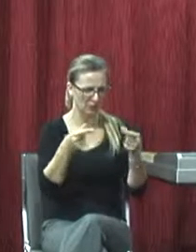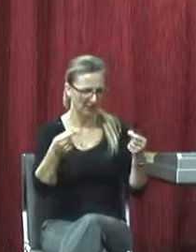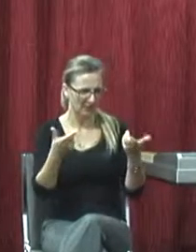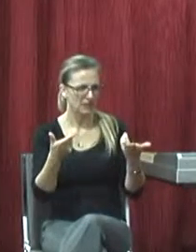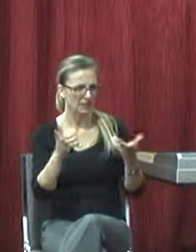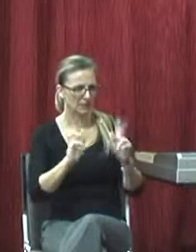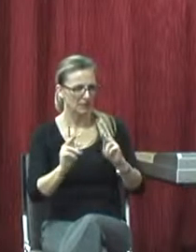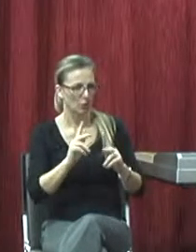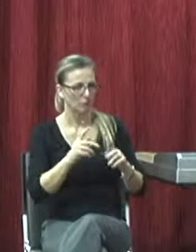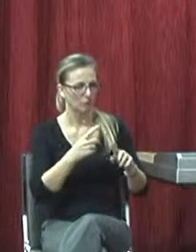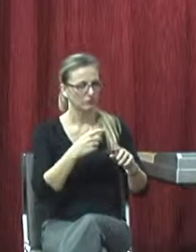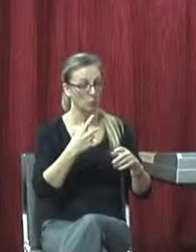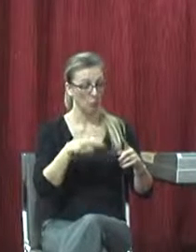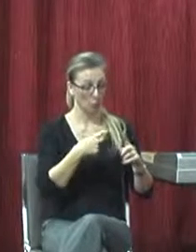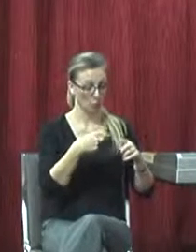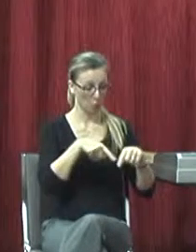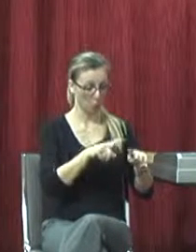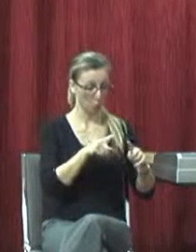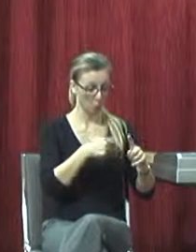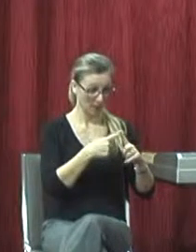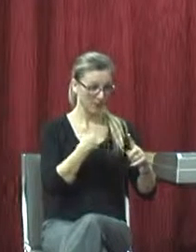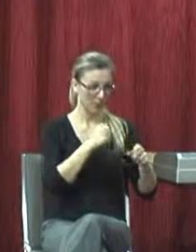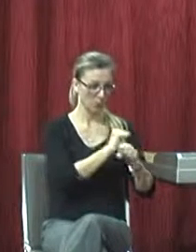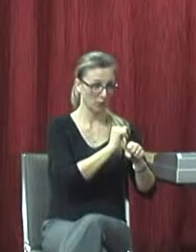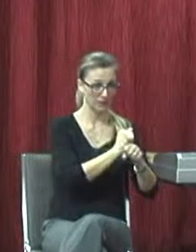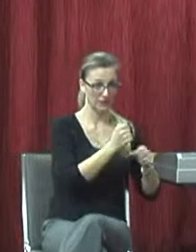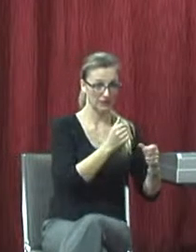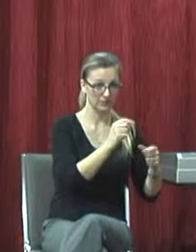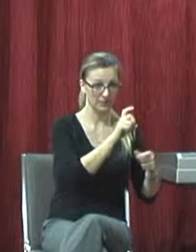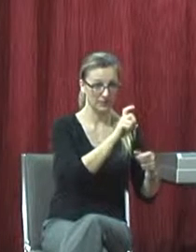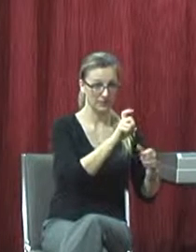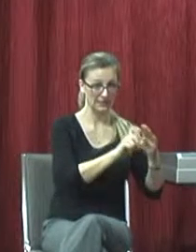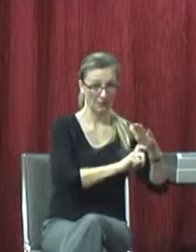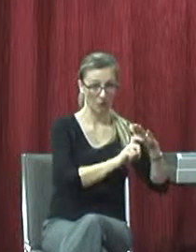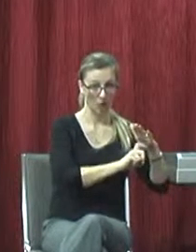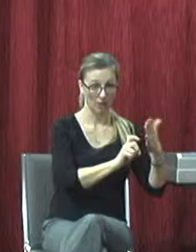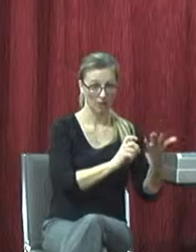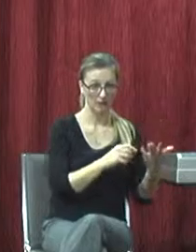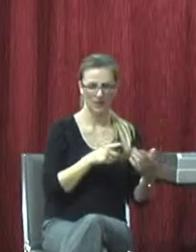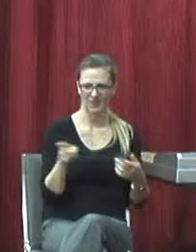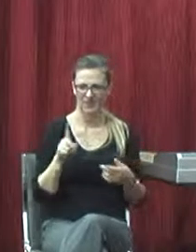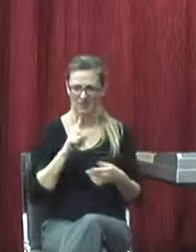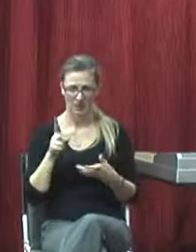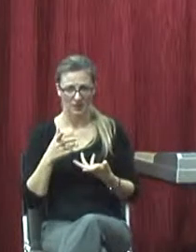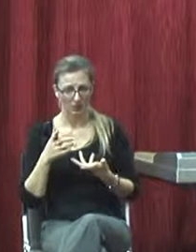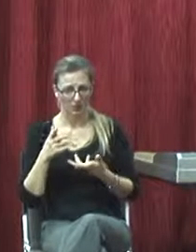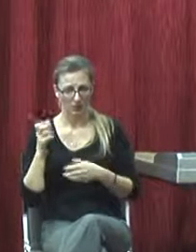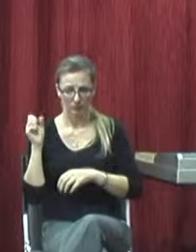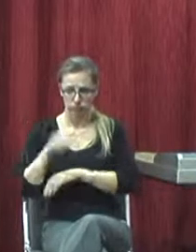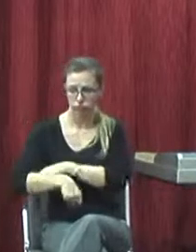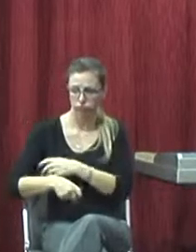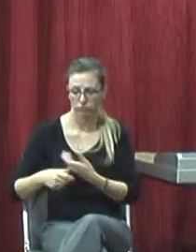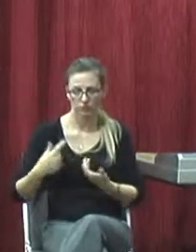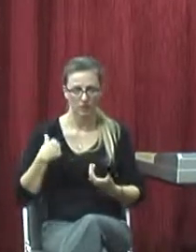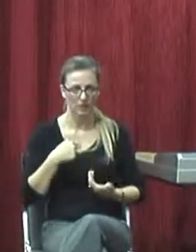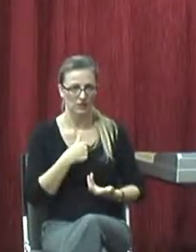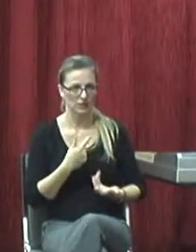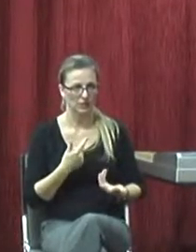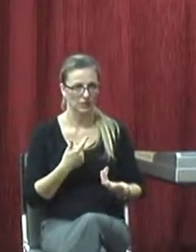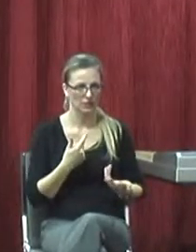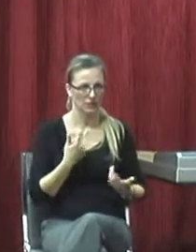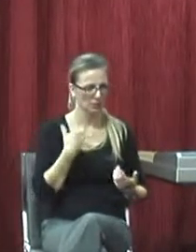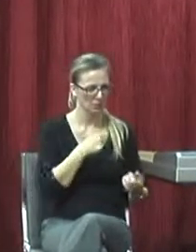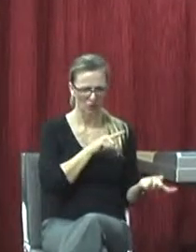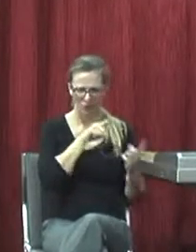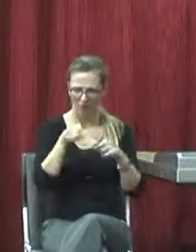players. And they just put us to shame by the way they did things. It was totally not our culture. And we'd go over to Japan